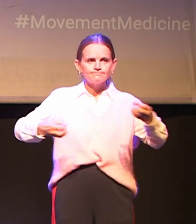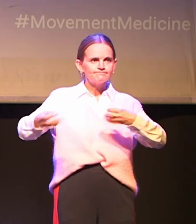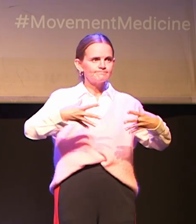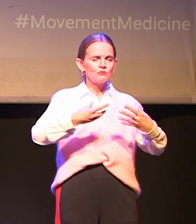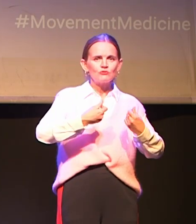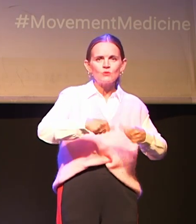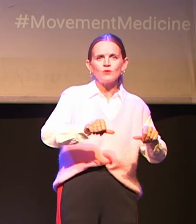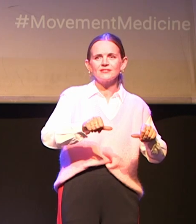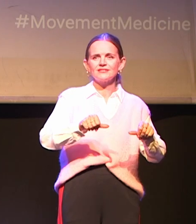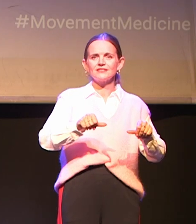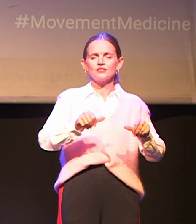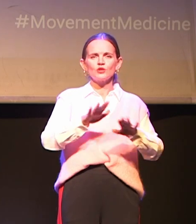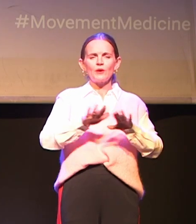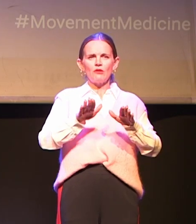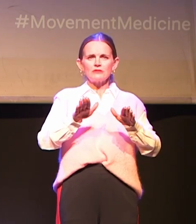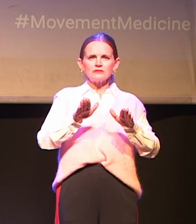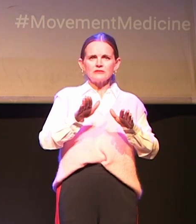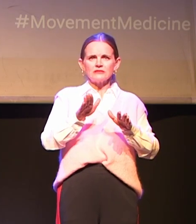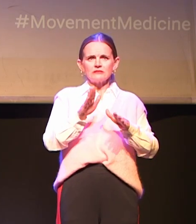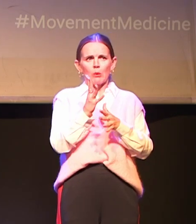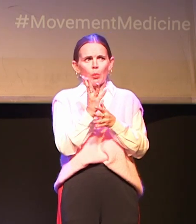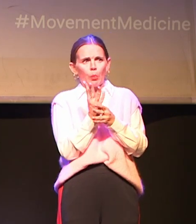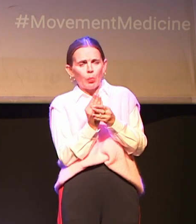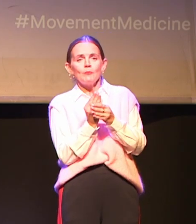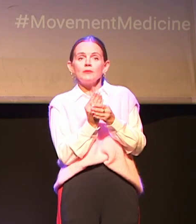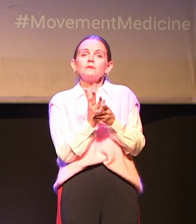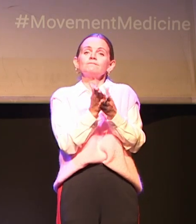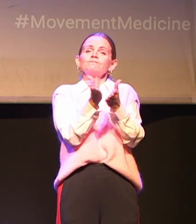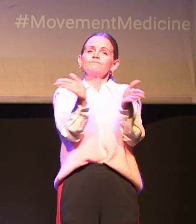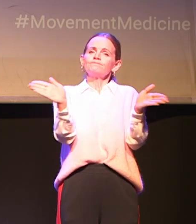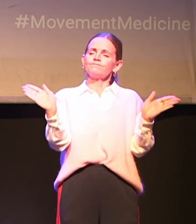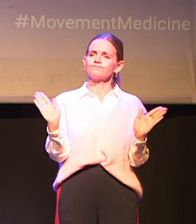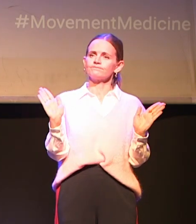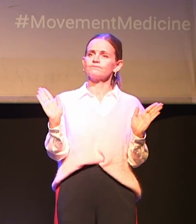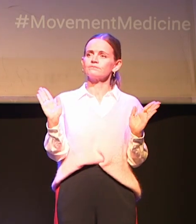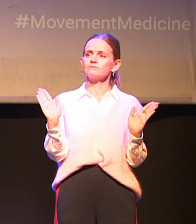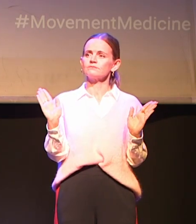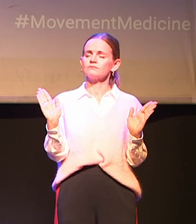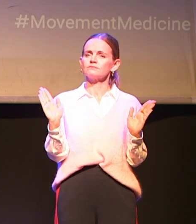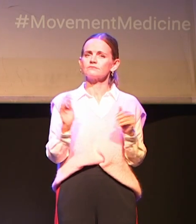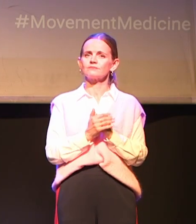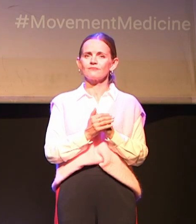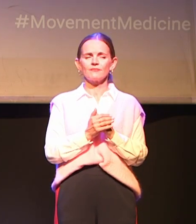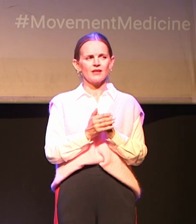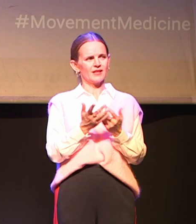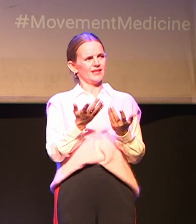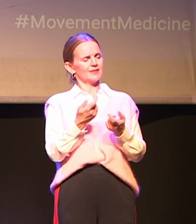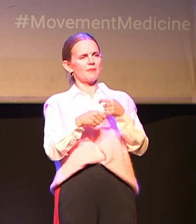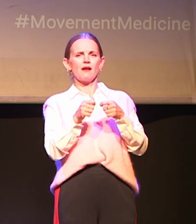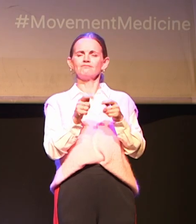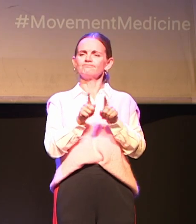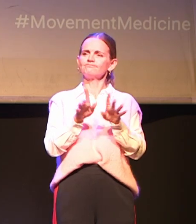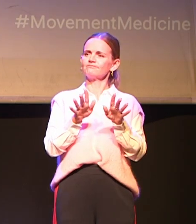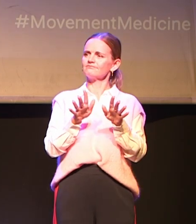bottlenecking but actually expanding out. And you know, in our own way, we've kind of neoliberalized in our